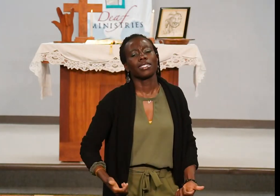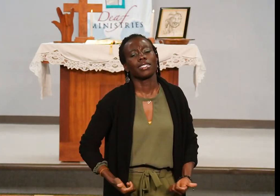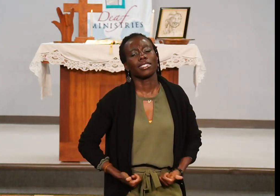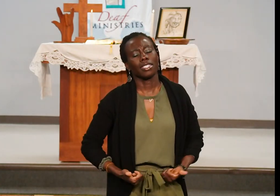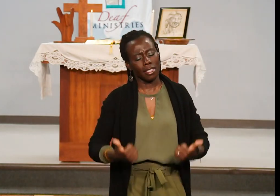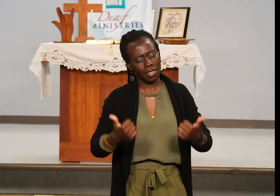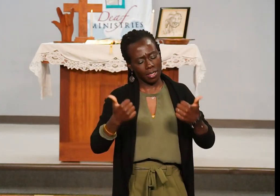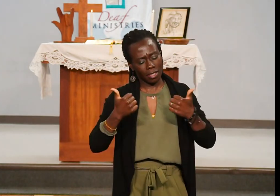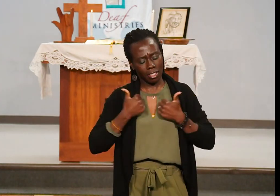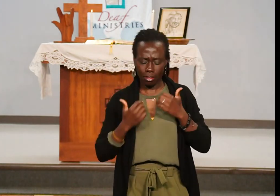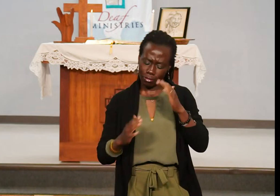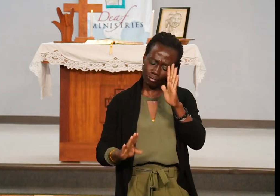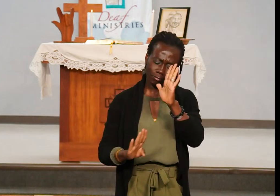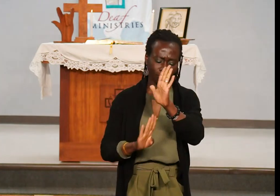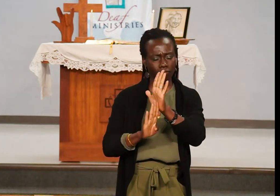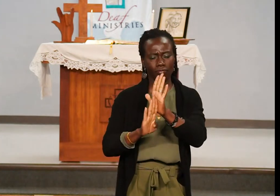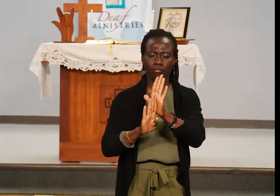you were baptized